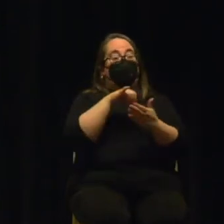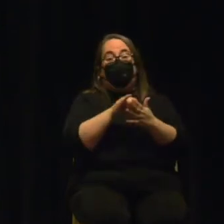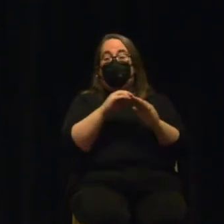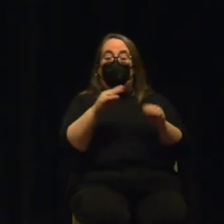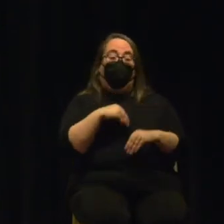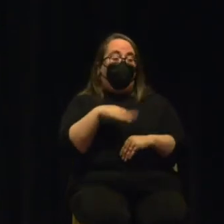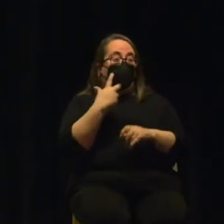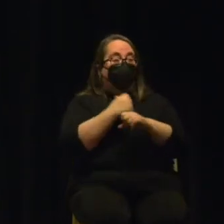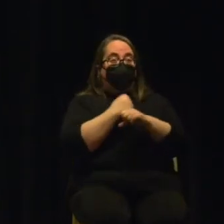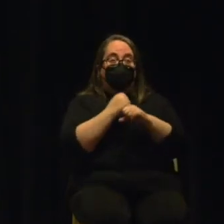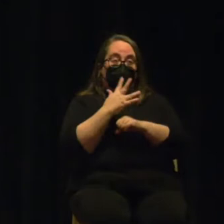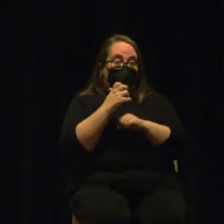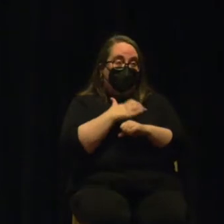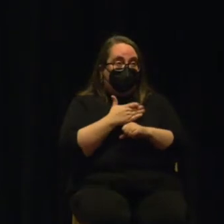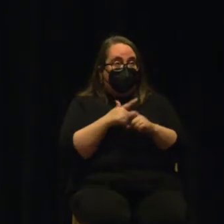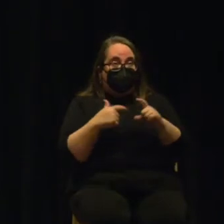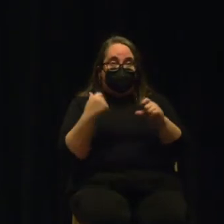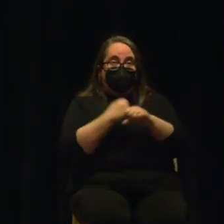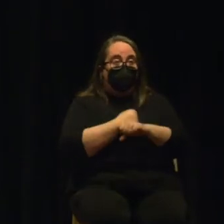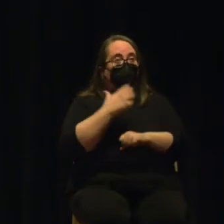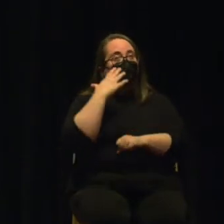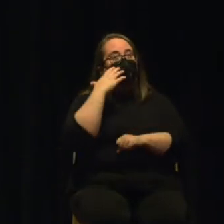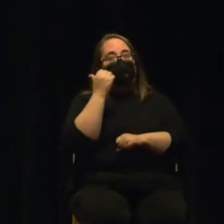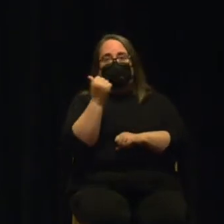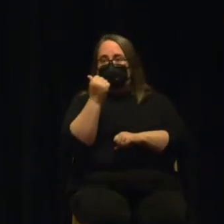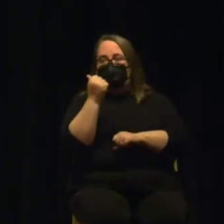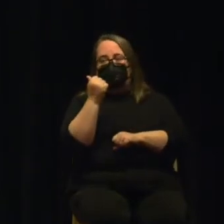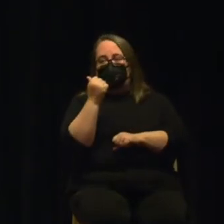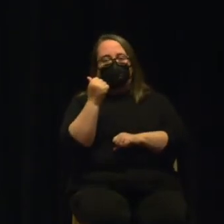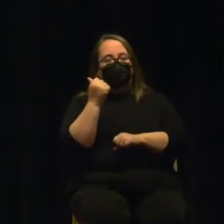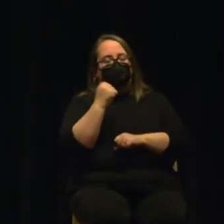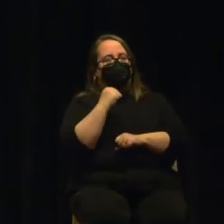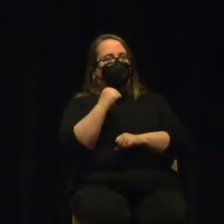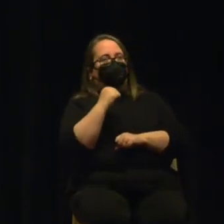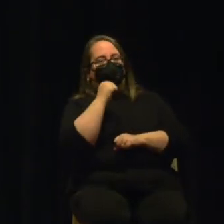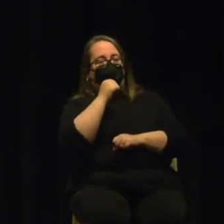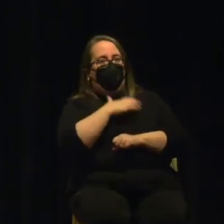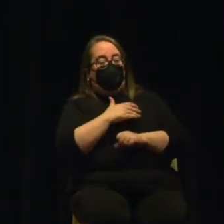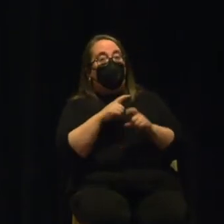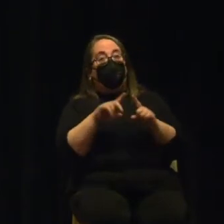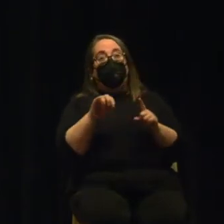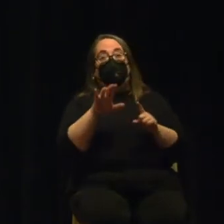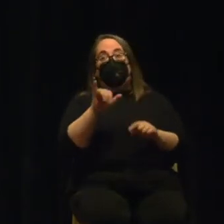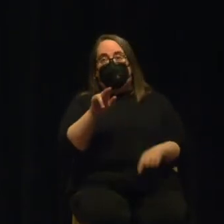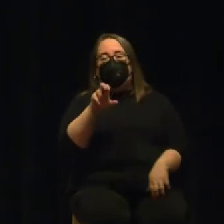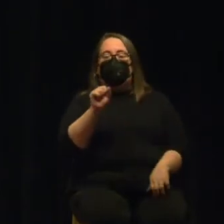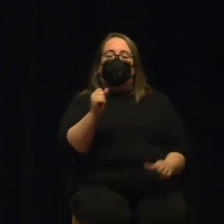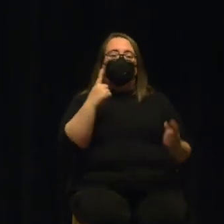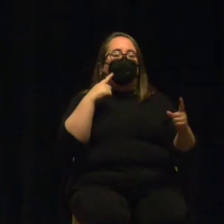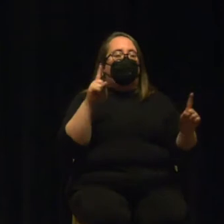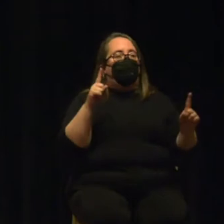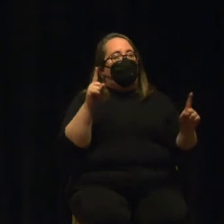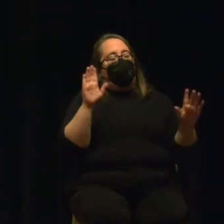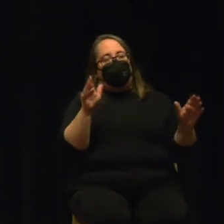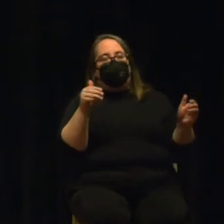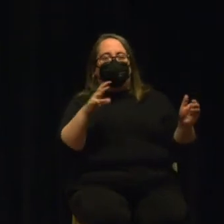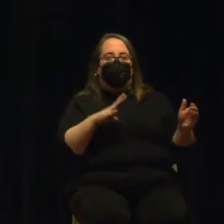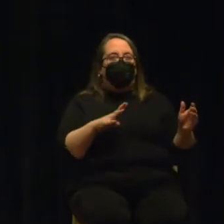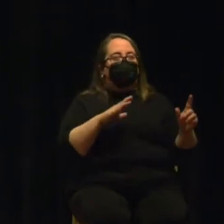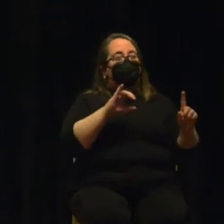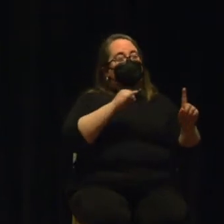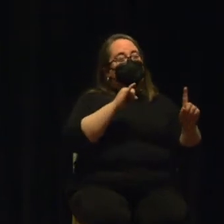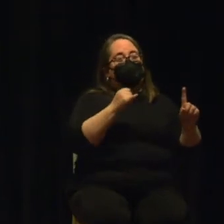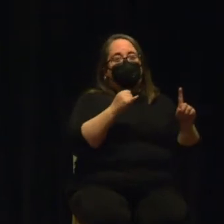fighter would fight him because it was called the color line. They weren't going to do it. But Tommy Burns finally agreed to fight Jack Johnson because Jack Johnson chased